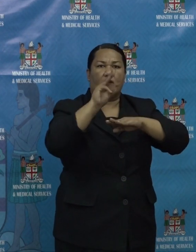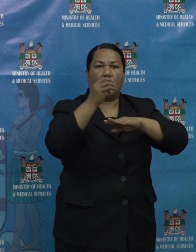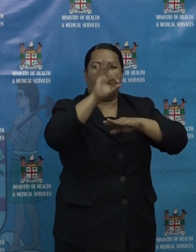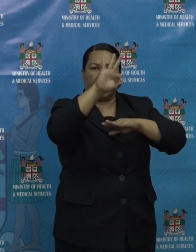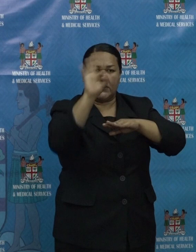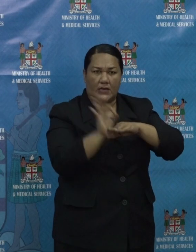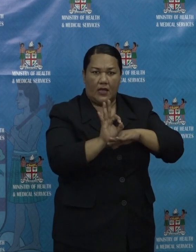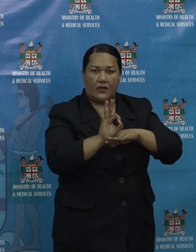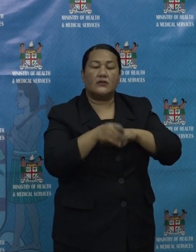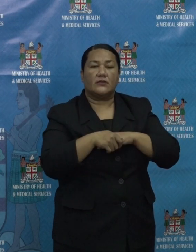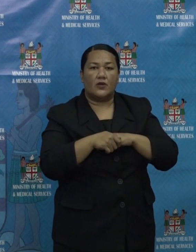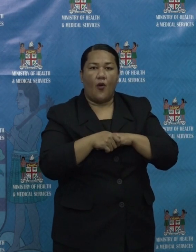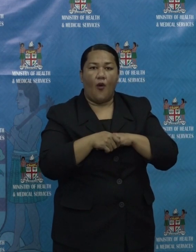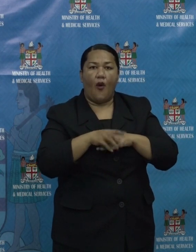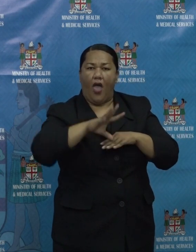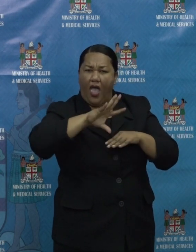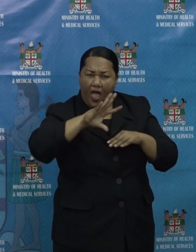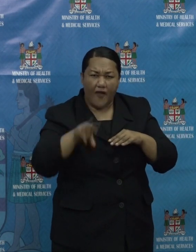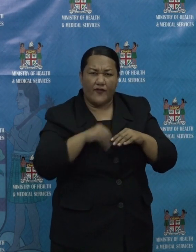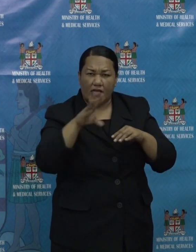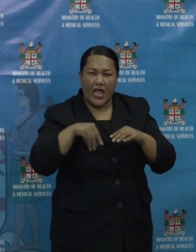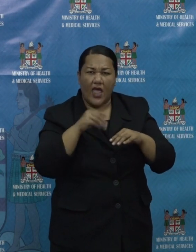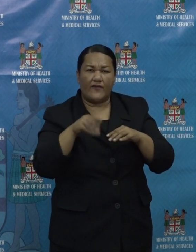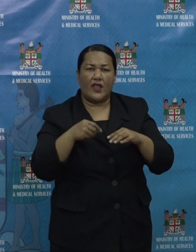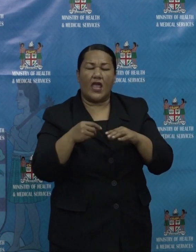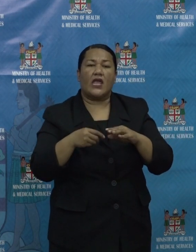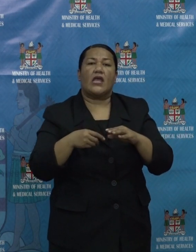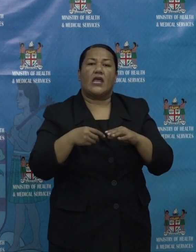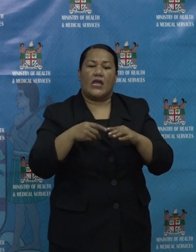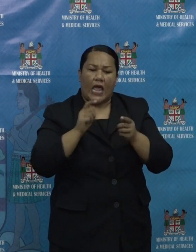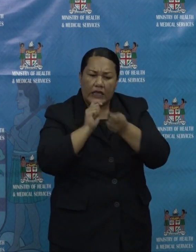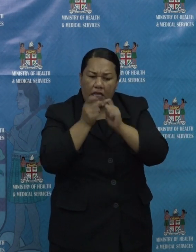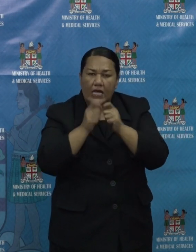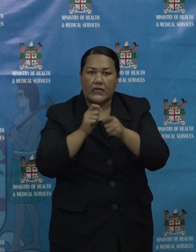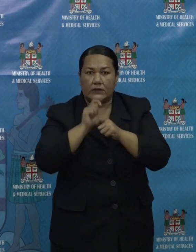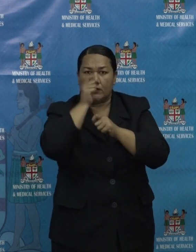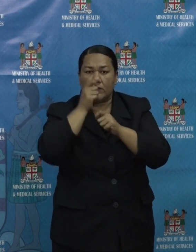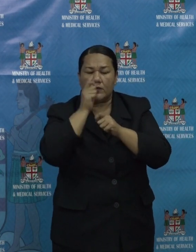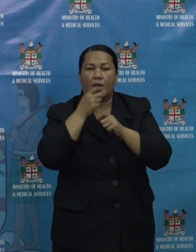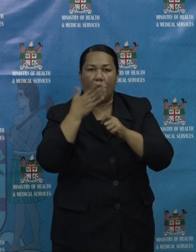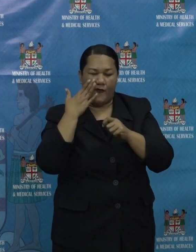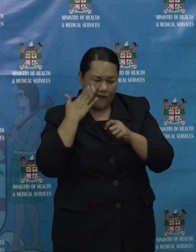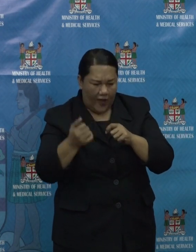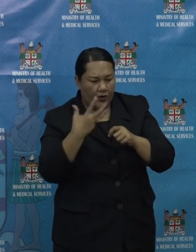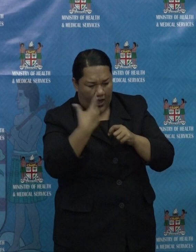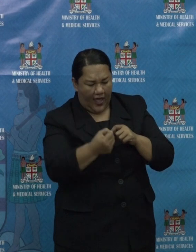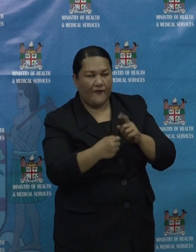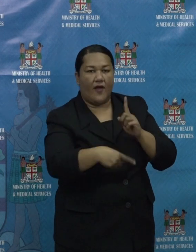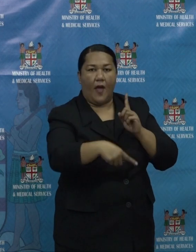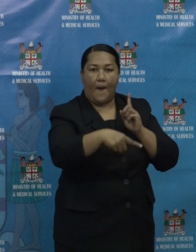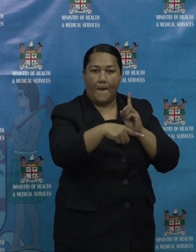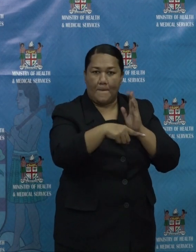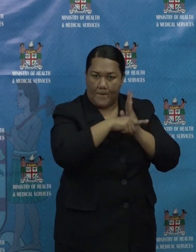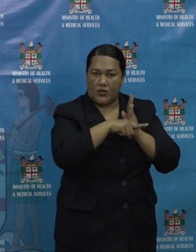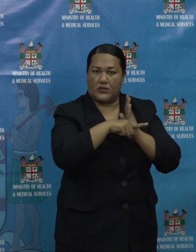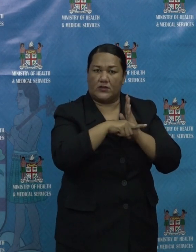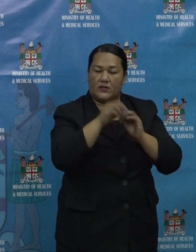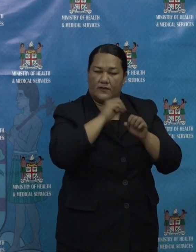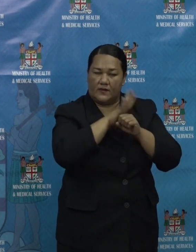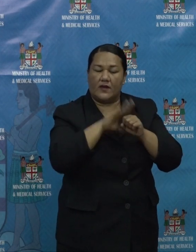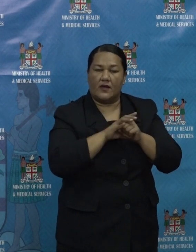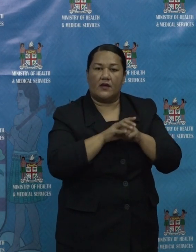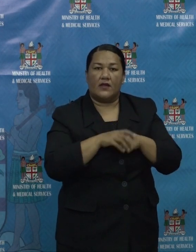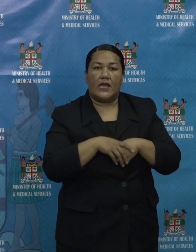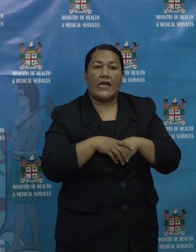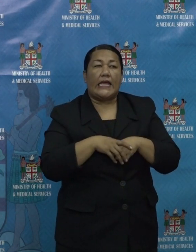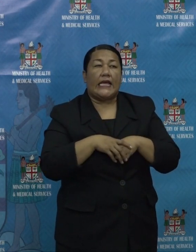30% of all the samples we test every day are positive. What this means is that it's not possible for us